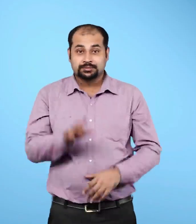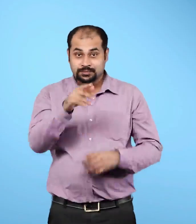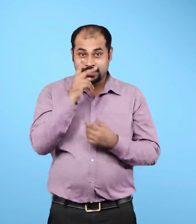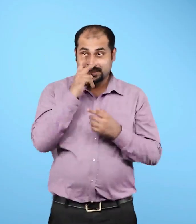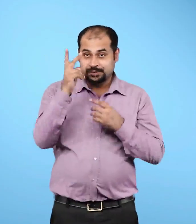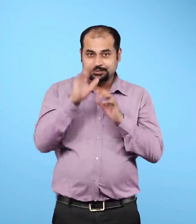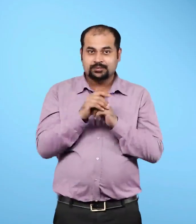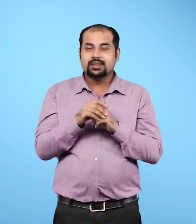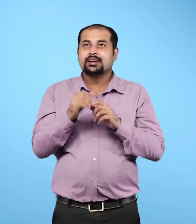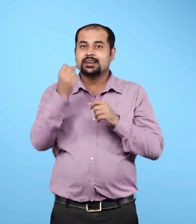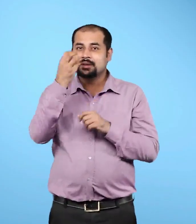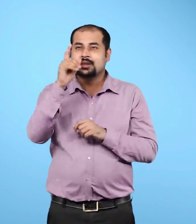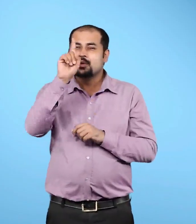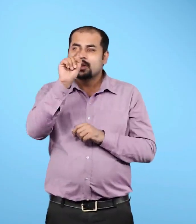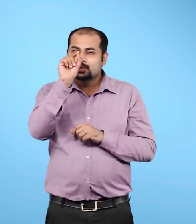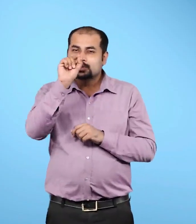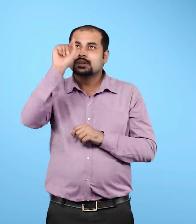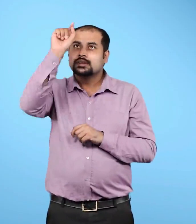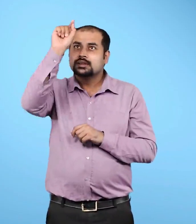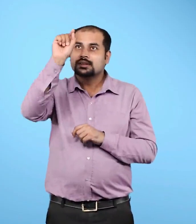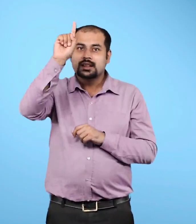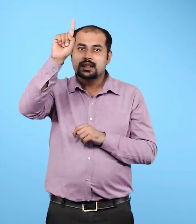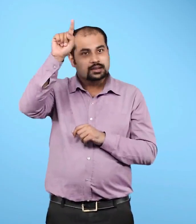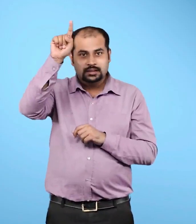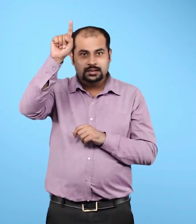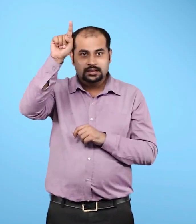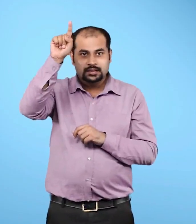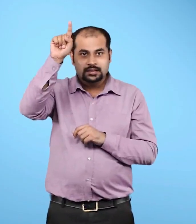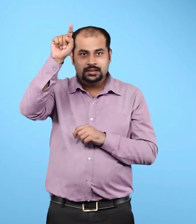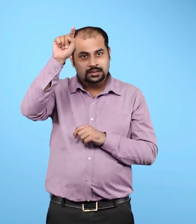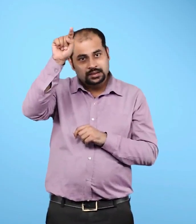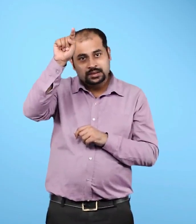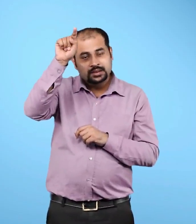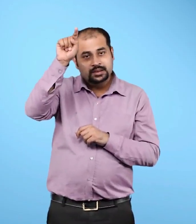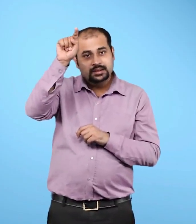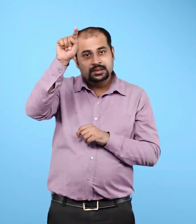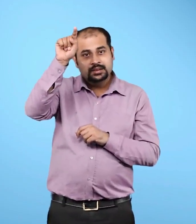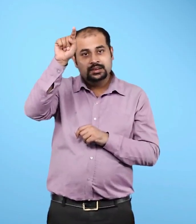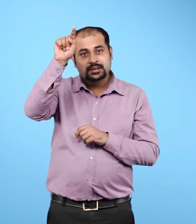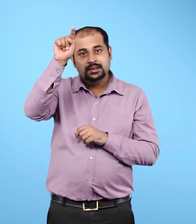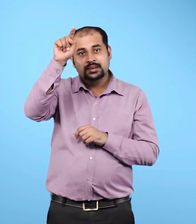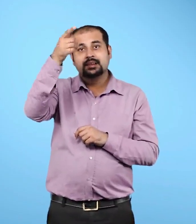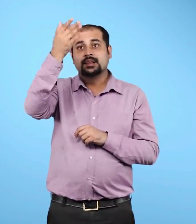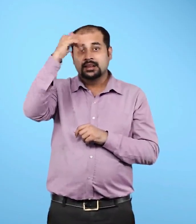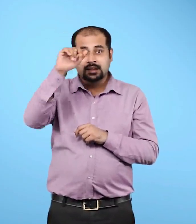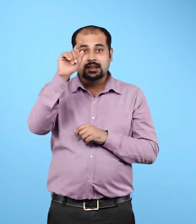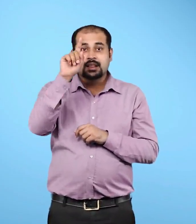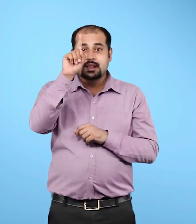Now there is a small 1 written above the number 1 of row 1, column 1,